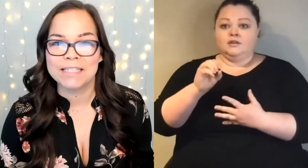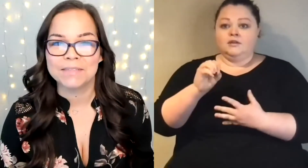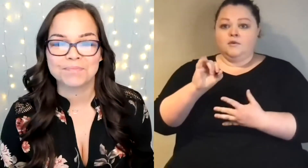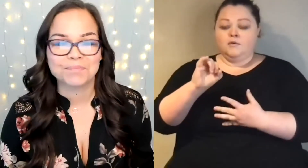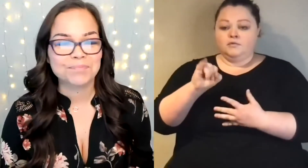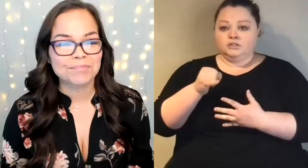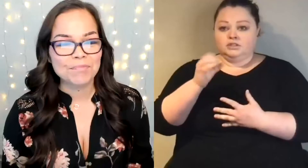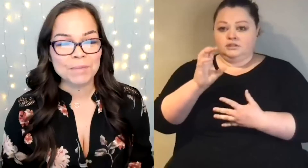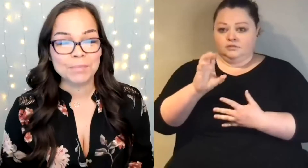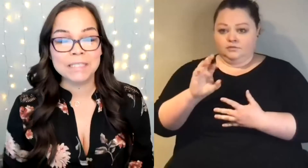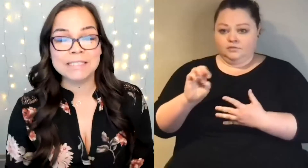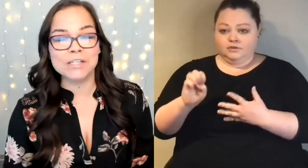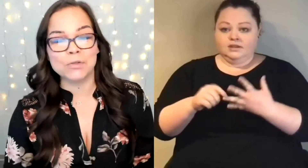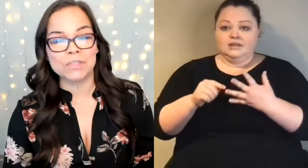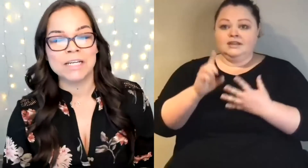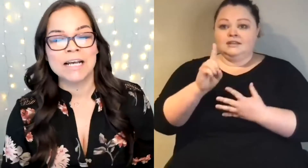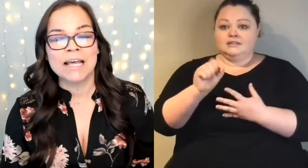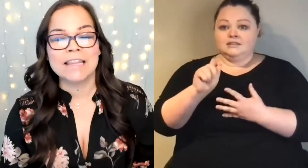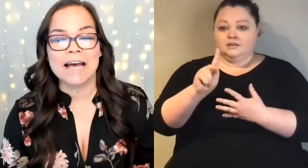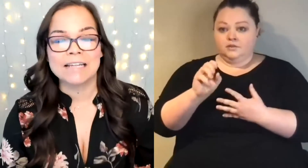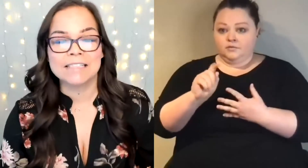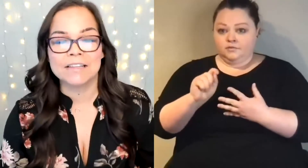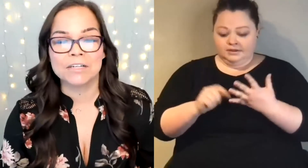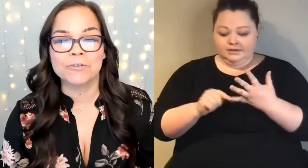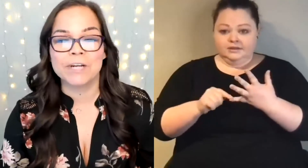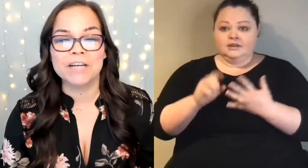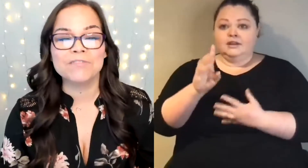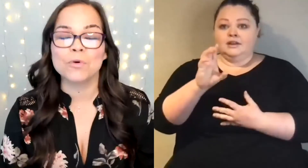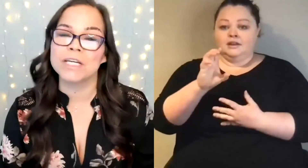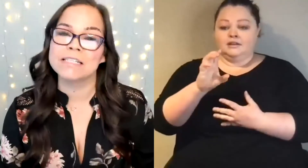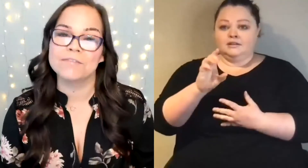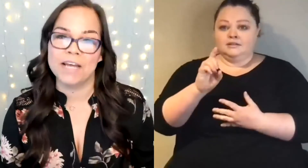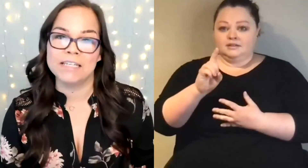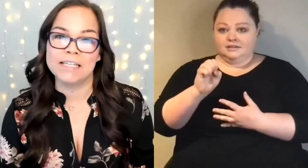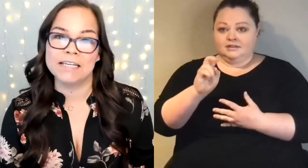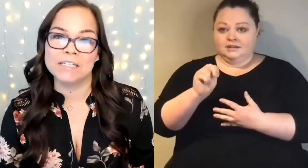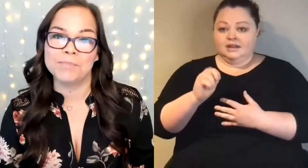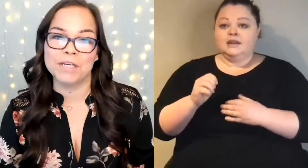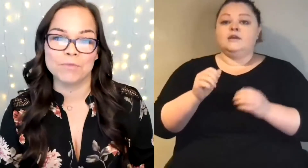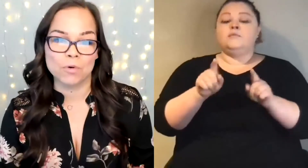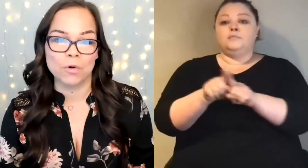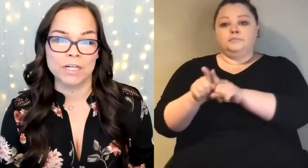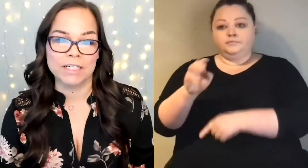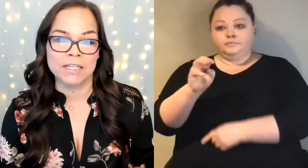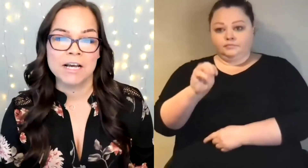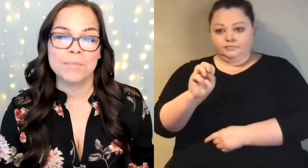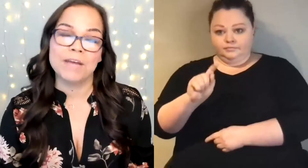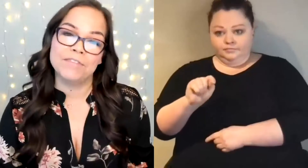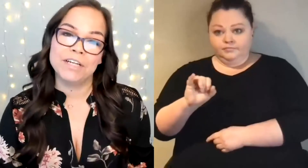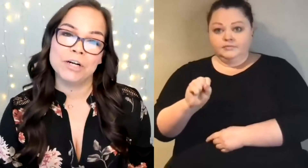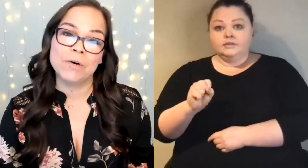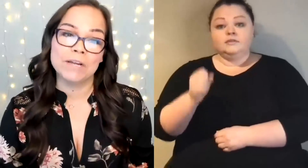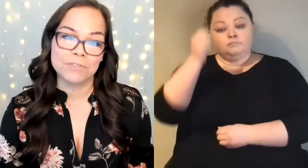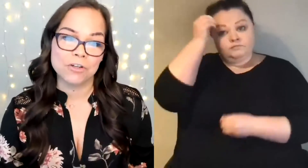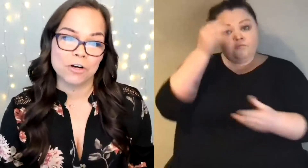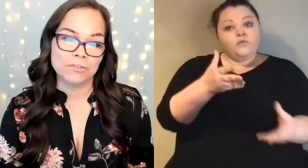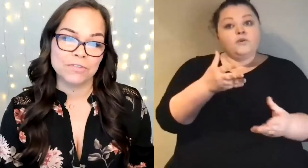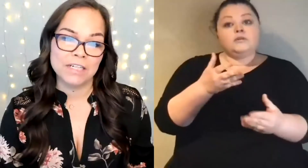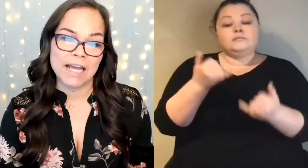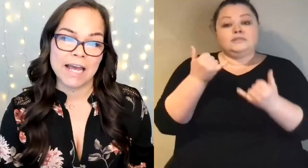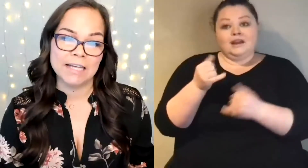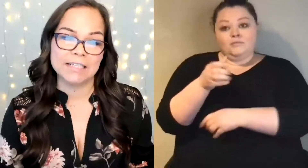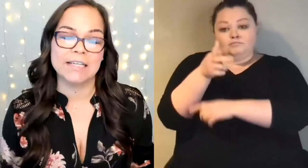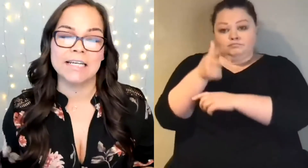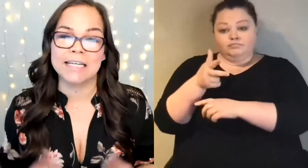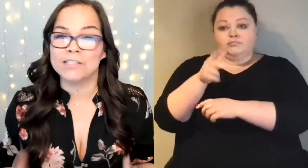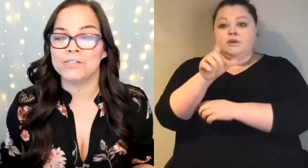River Métis. Please note that the Creative Mornings event is being recorded by video and